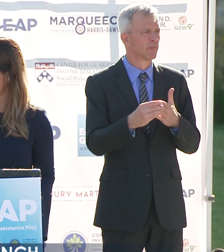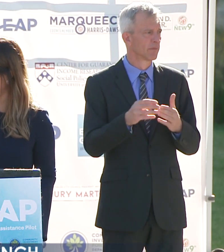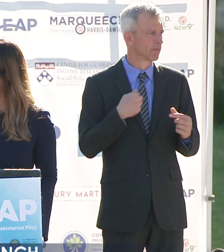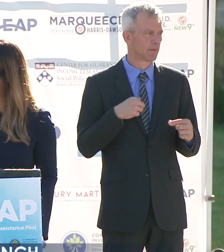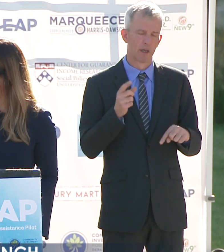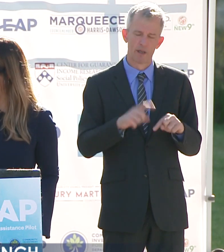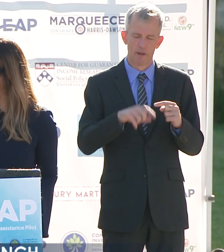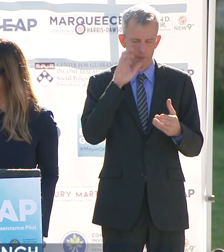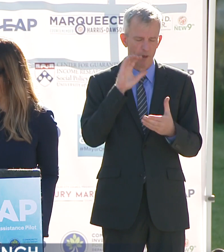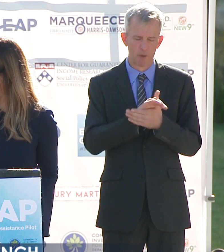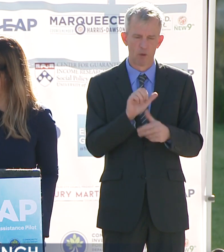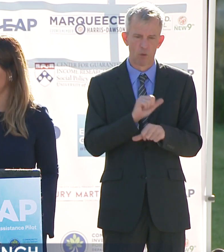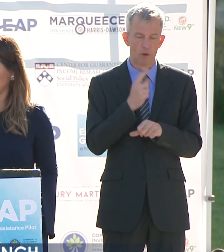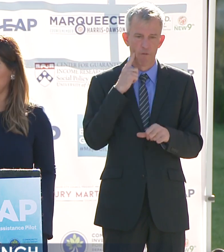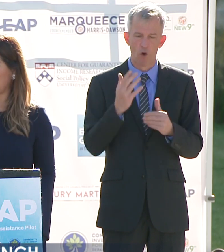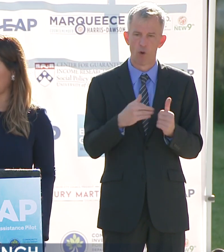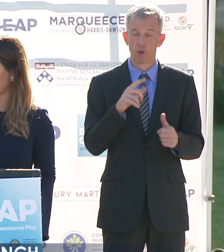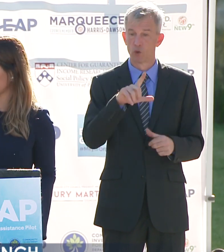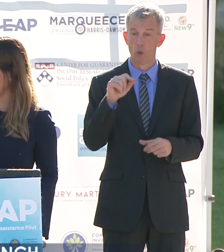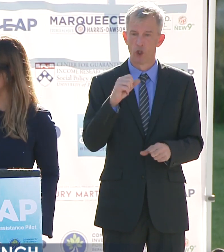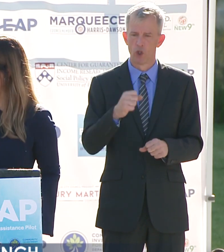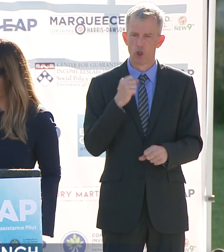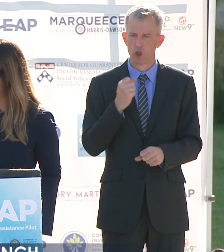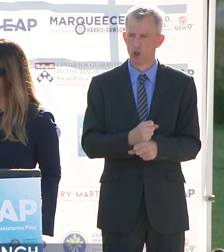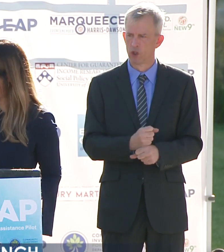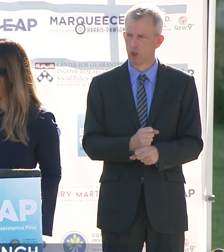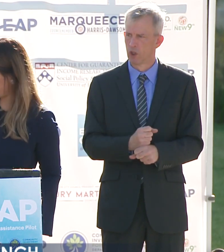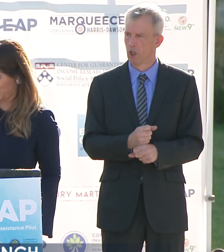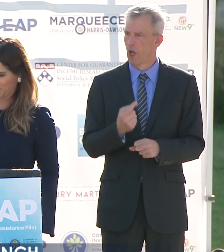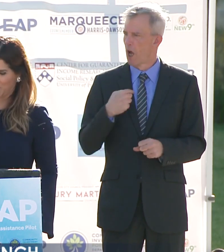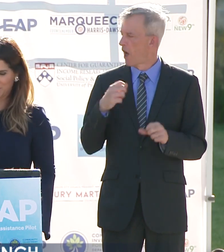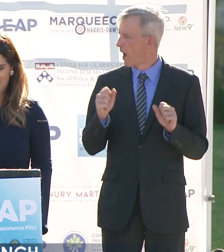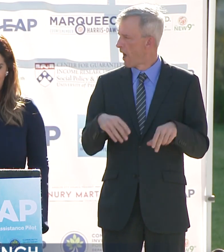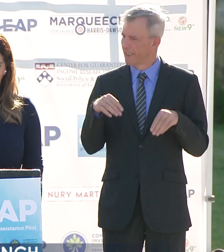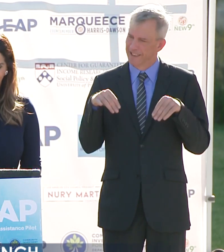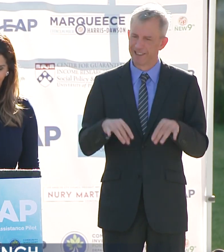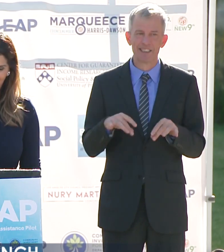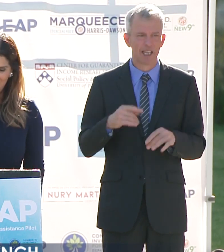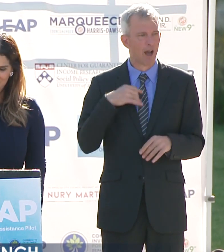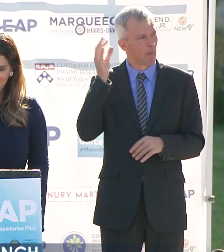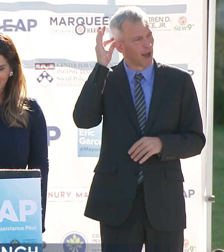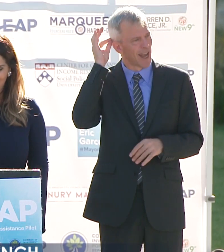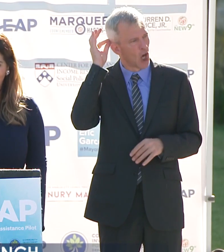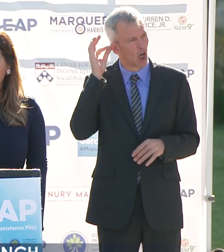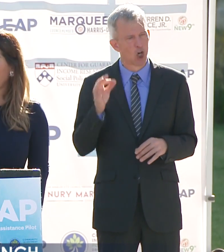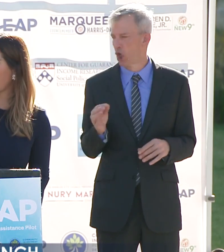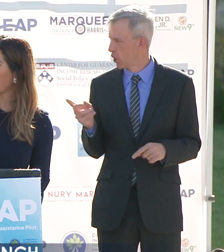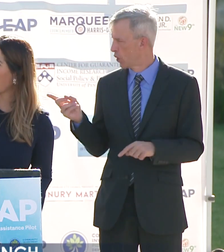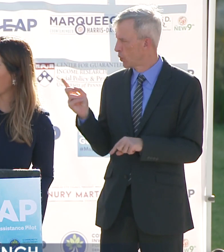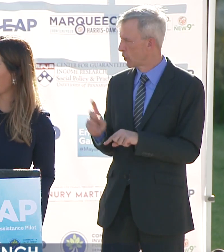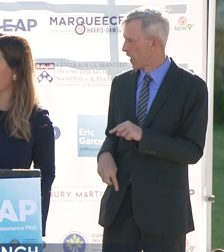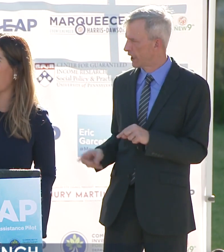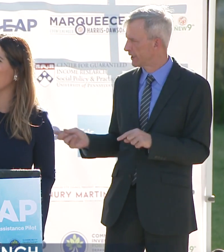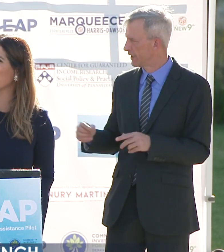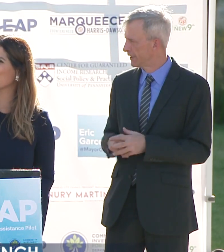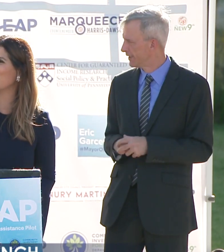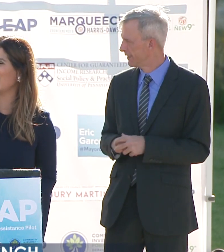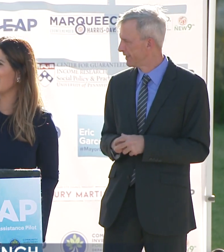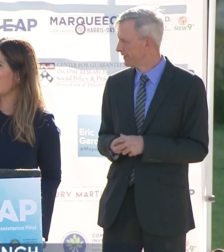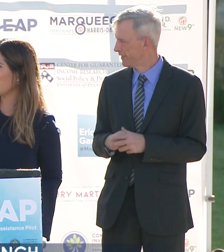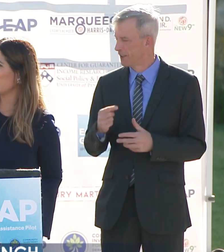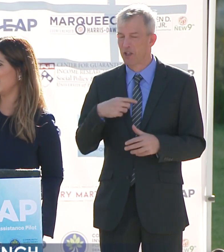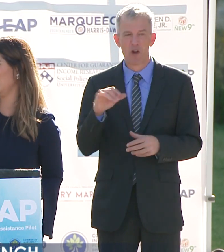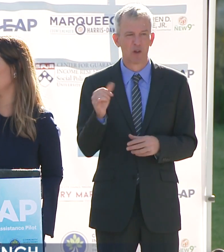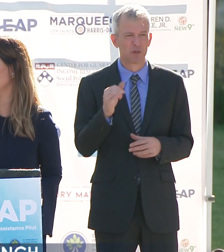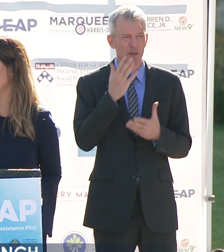working together for almost 2 decades. I actually get to dye my hair. You don't. But I also